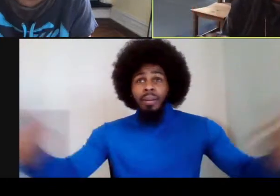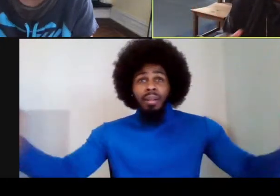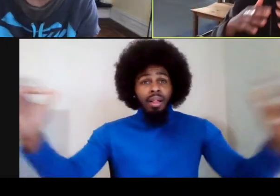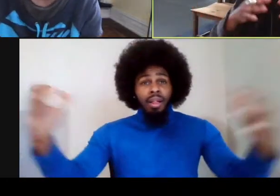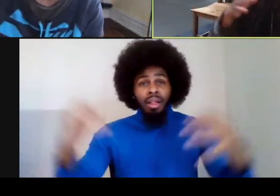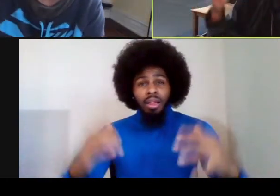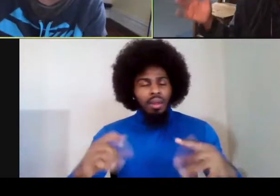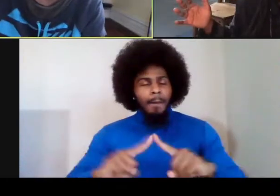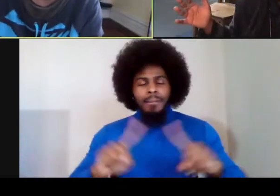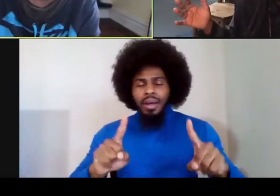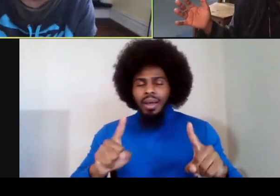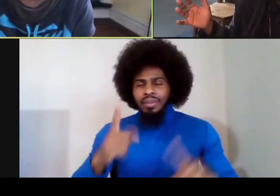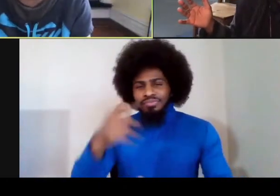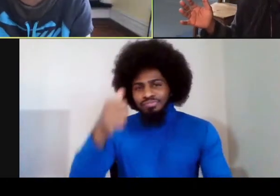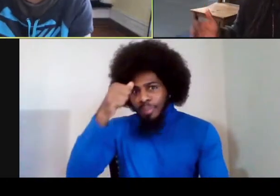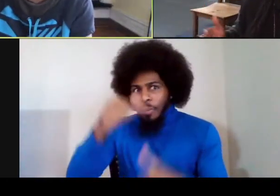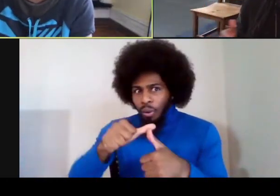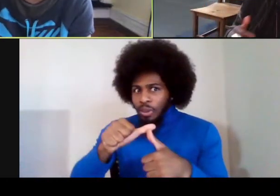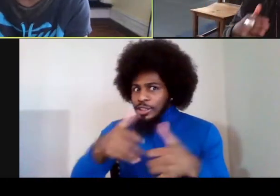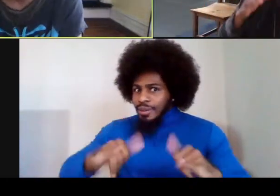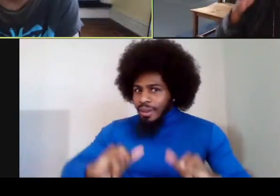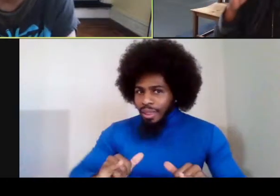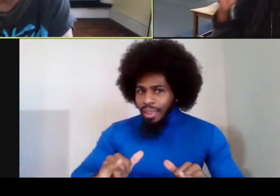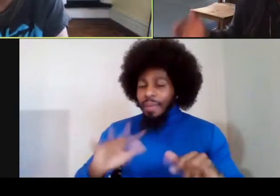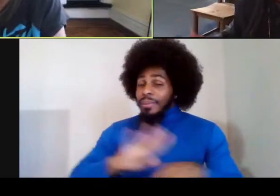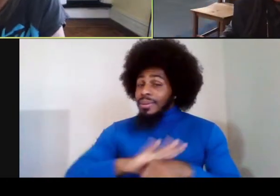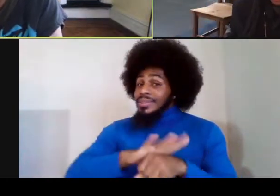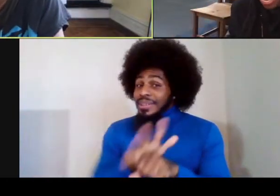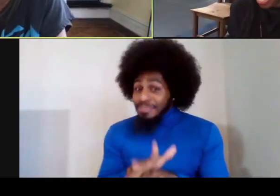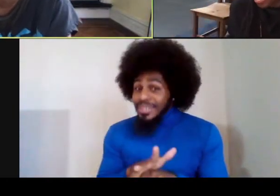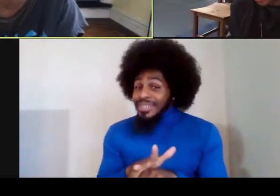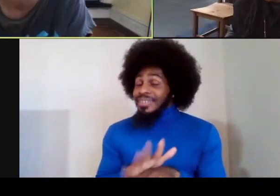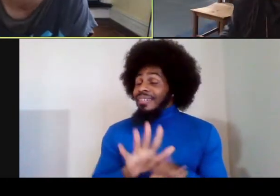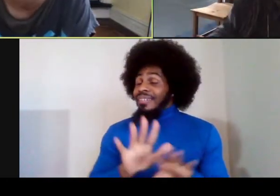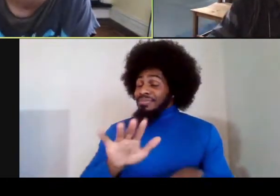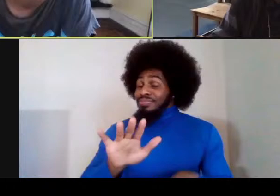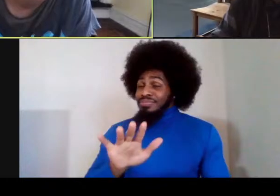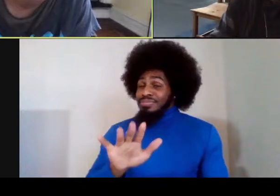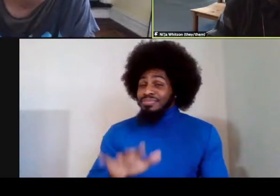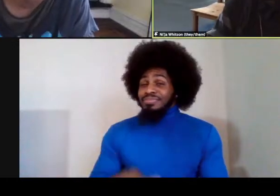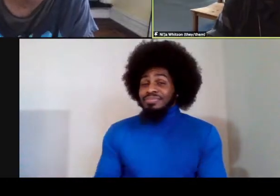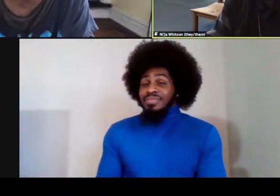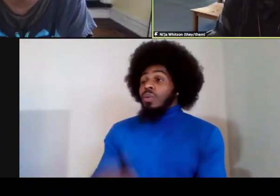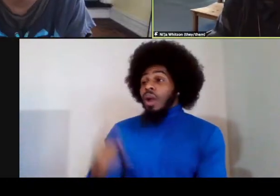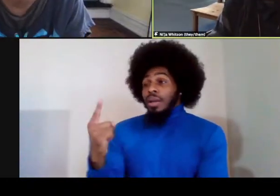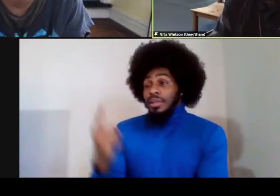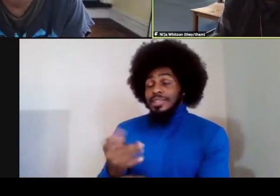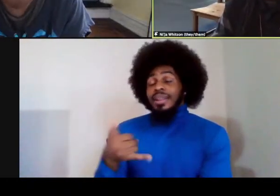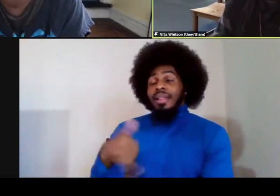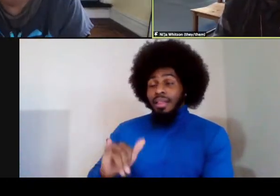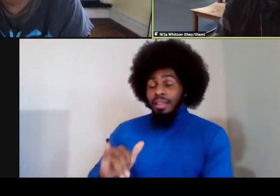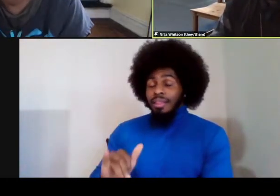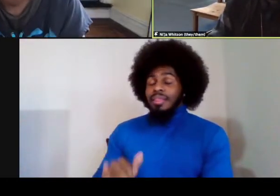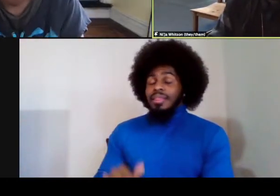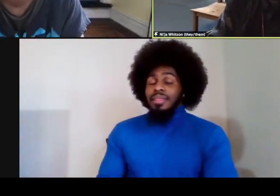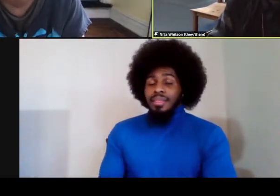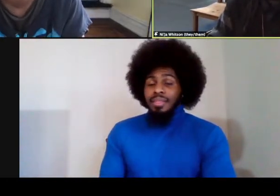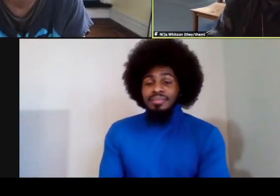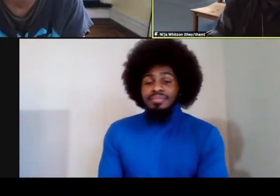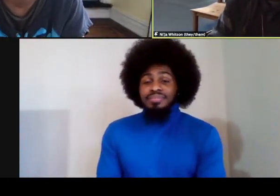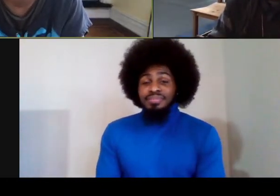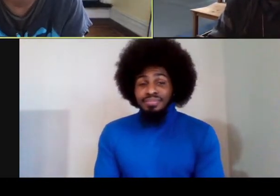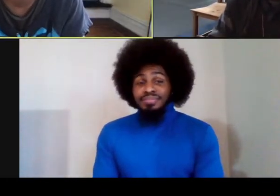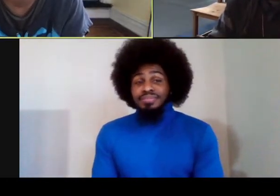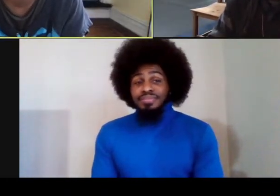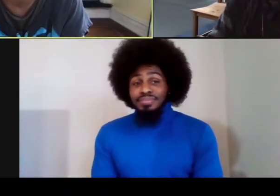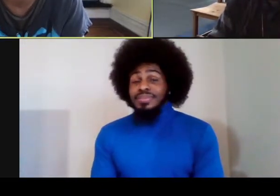happening. Right. It's a panorama. That's right. It is a panorama. Pay attention. Yeah.